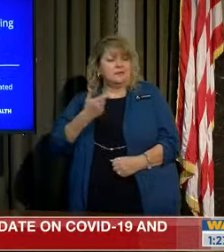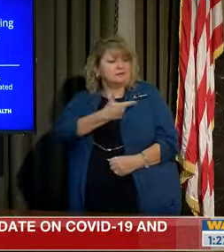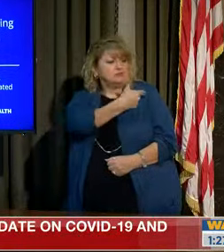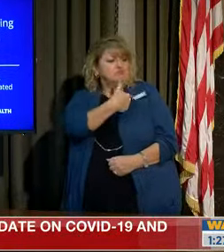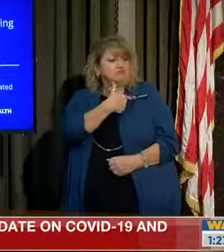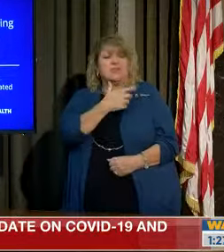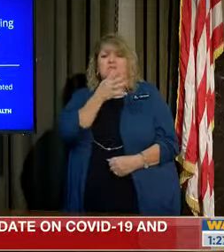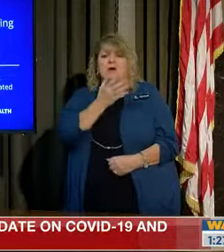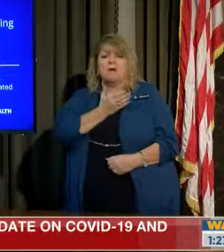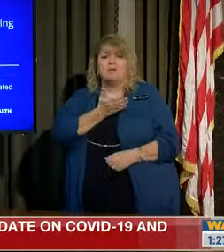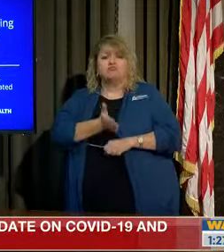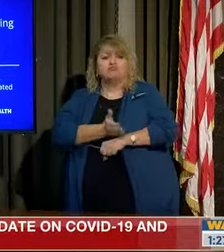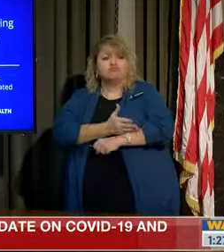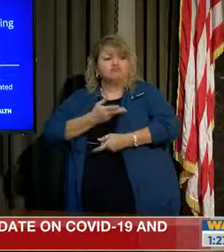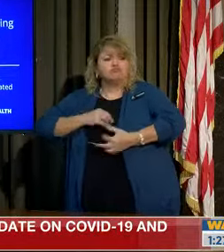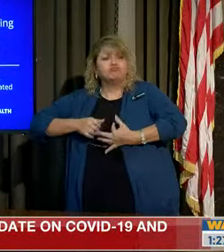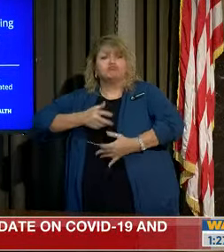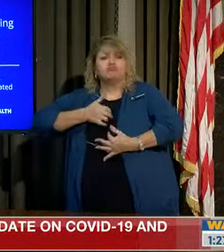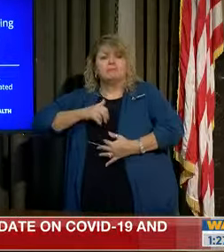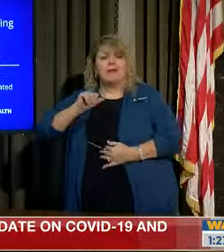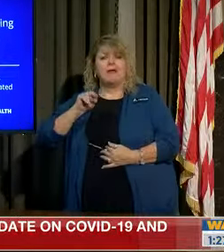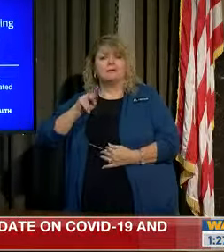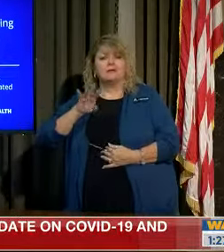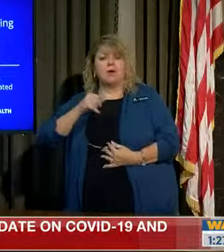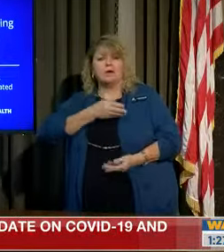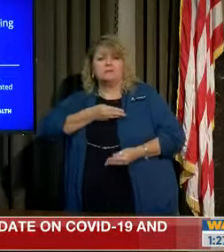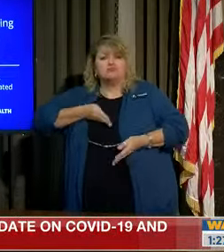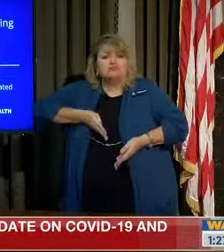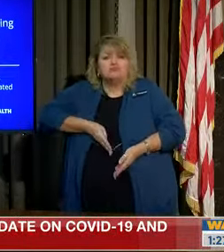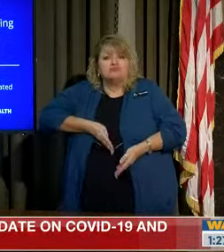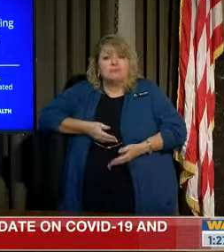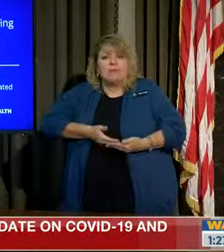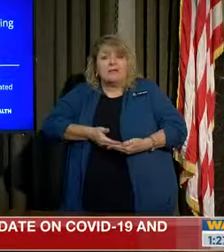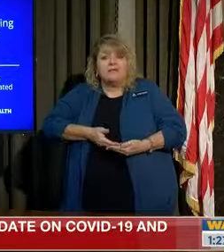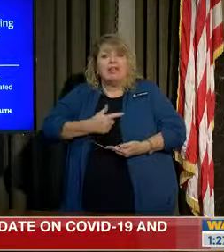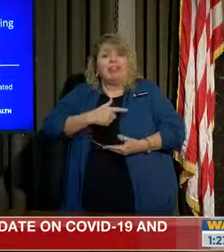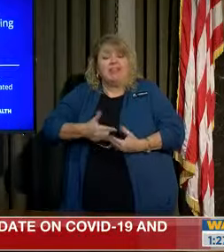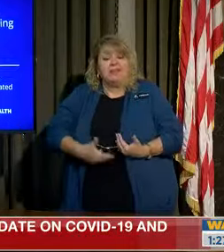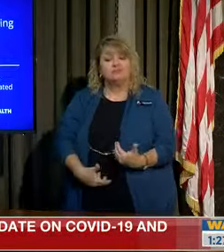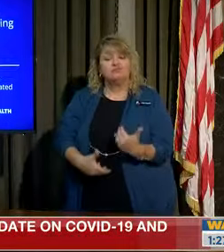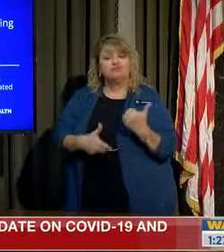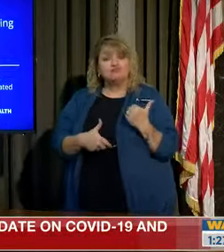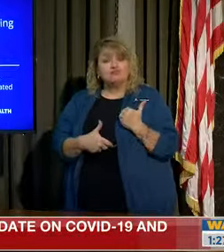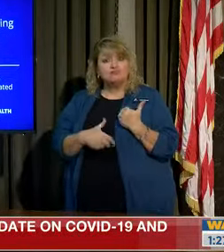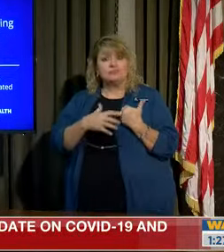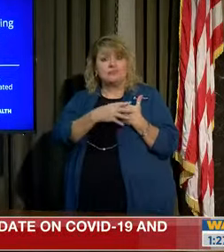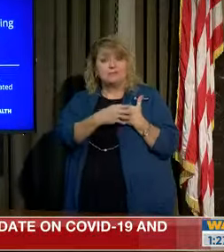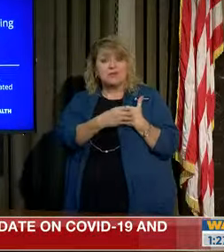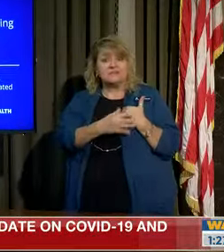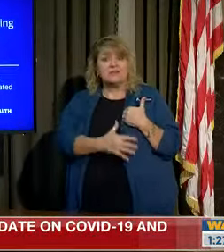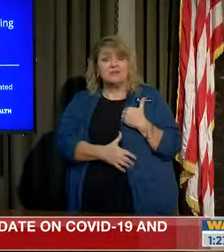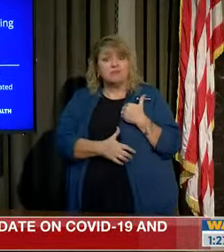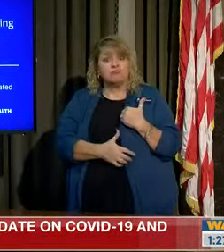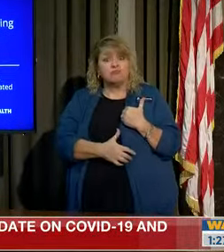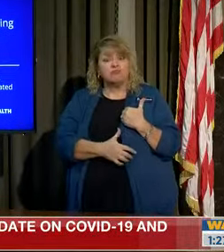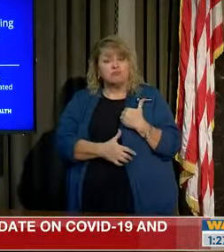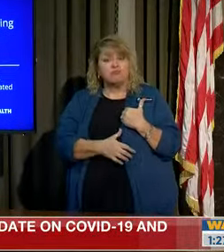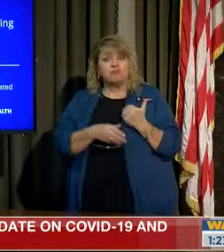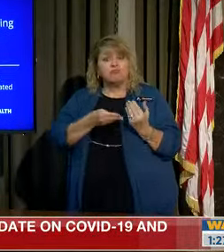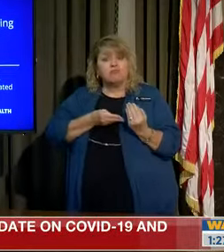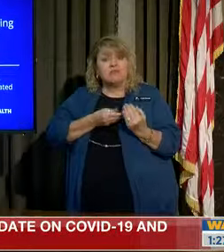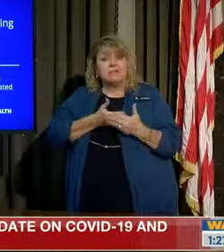newborn, both through birth and also in breastfeeding thereafter. So these vaccines are safe in pregnancy, and